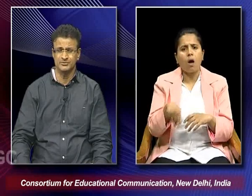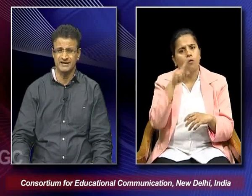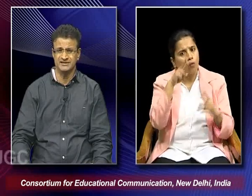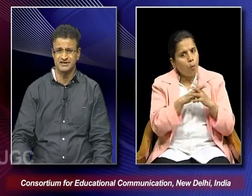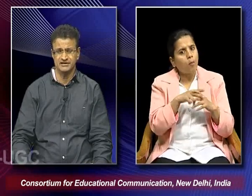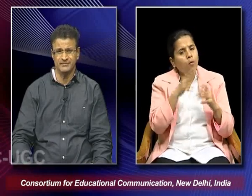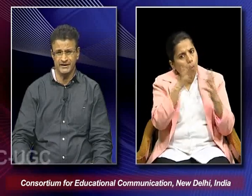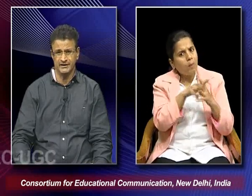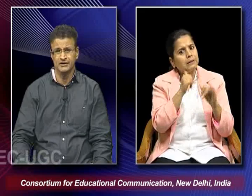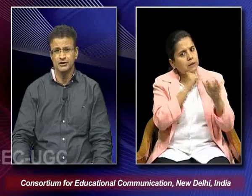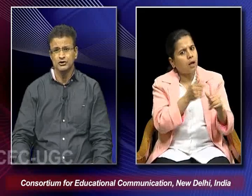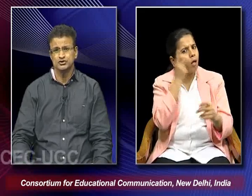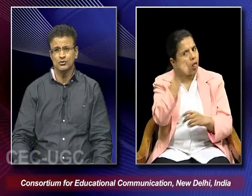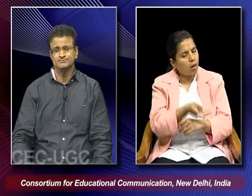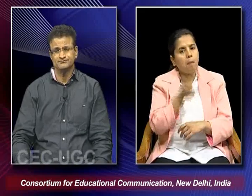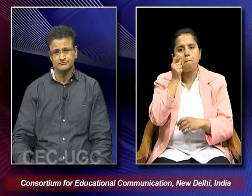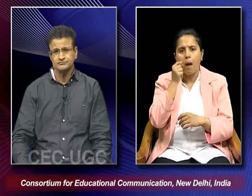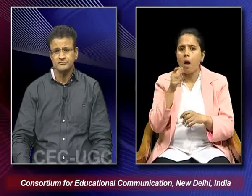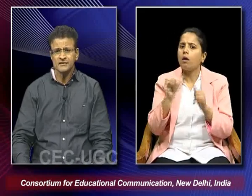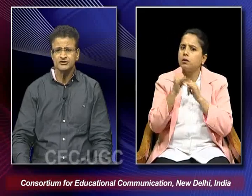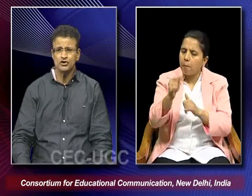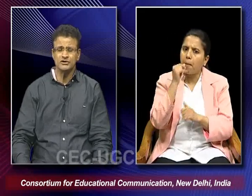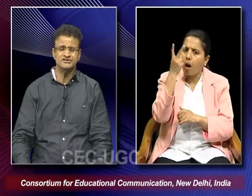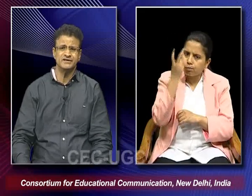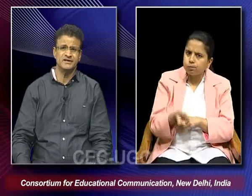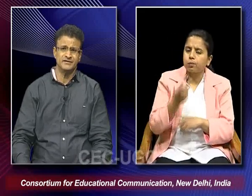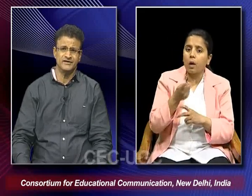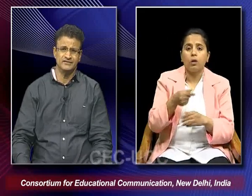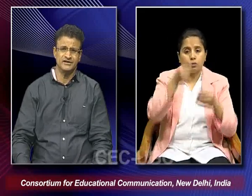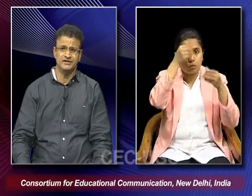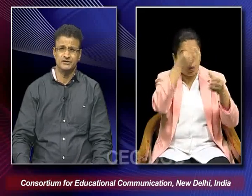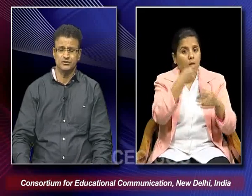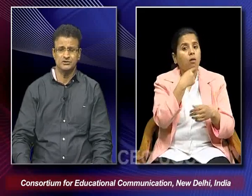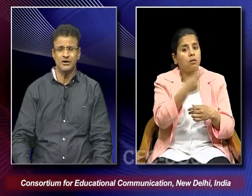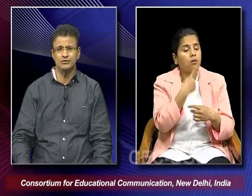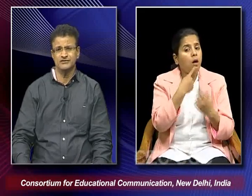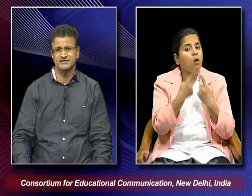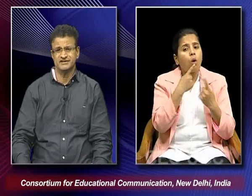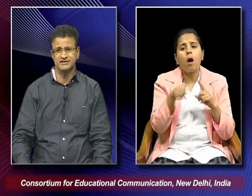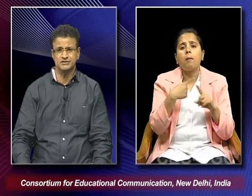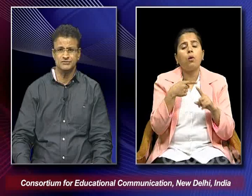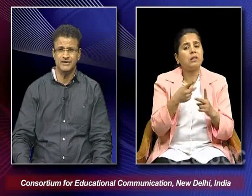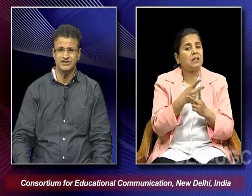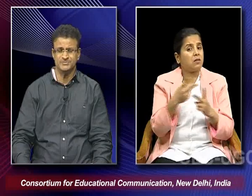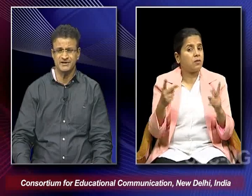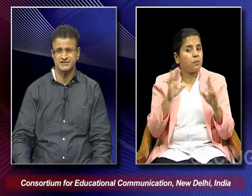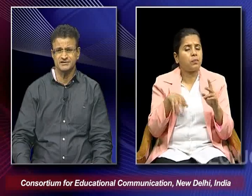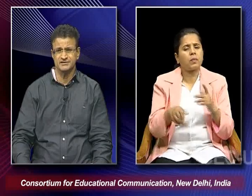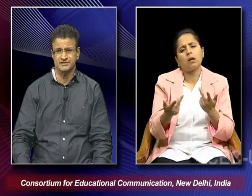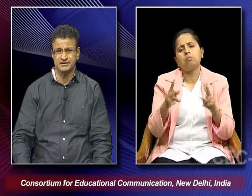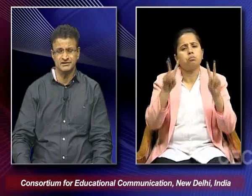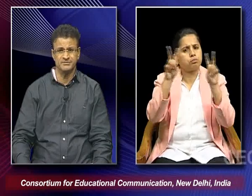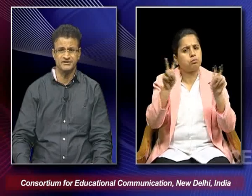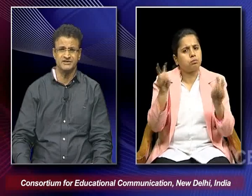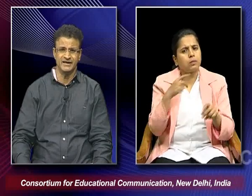also men gazing at men. So scholars they have in a way talked about various kinds of aspects in